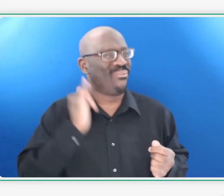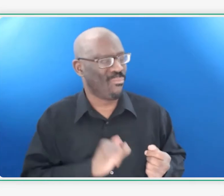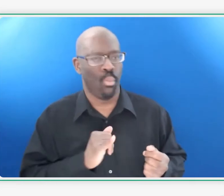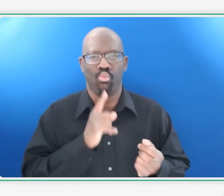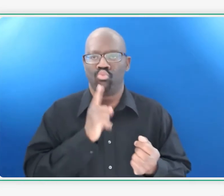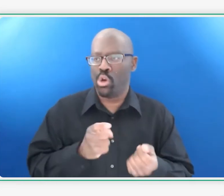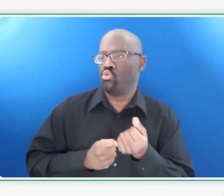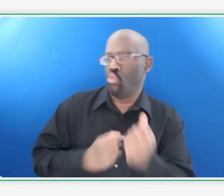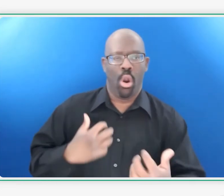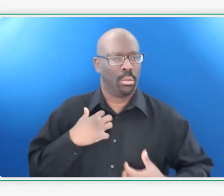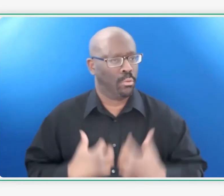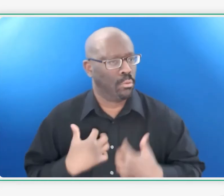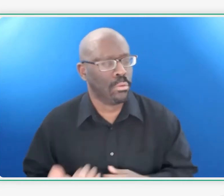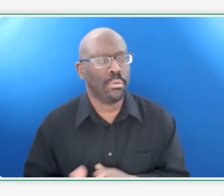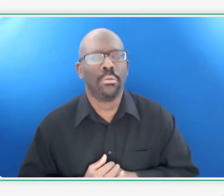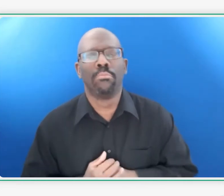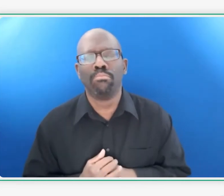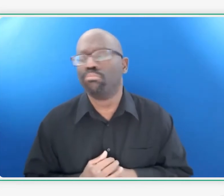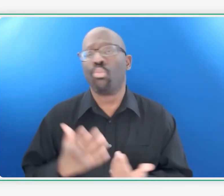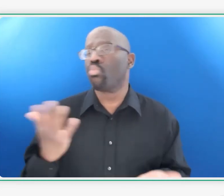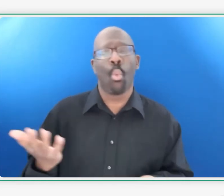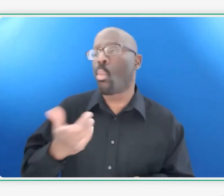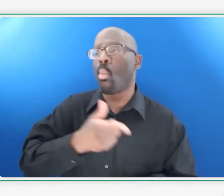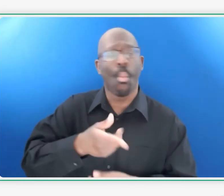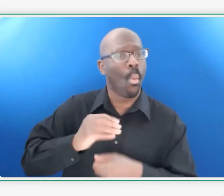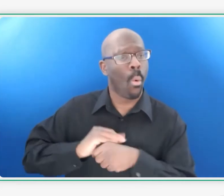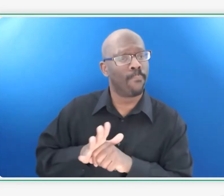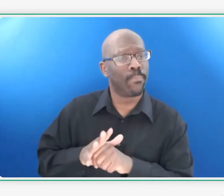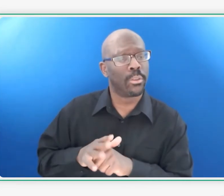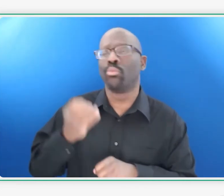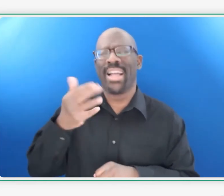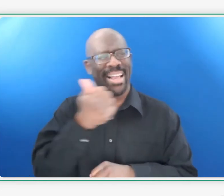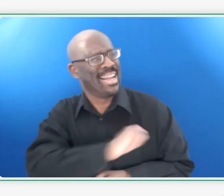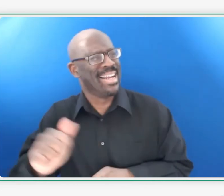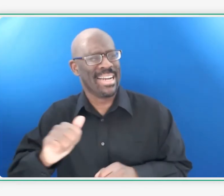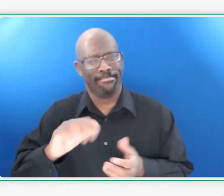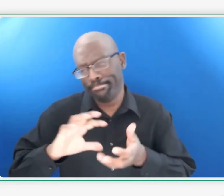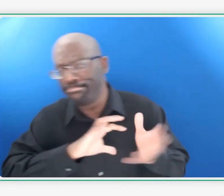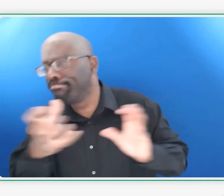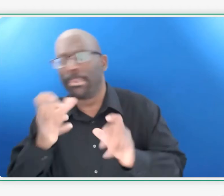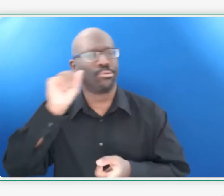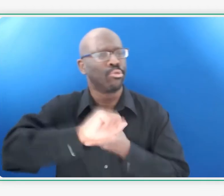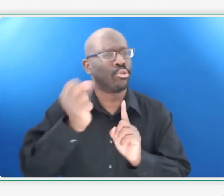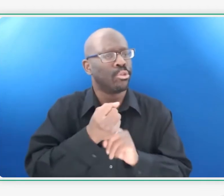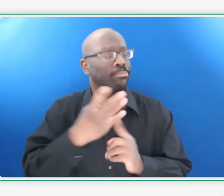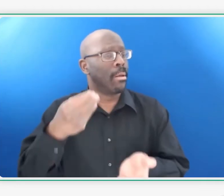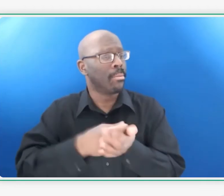So when people don't have the information or knowledge required, it causes that